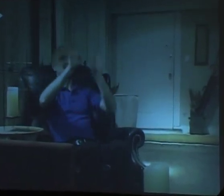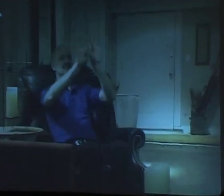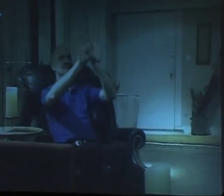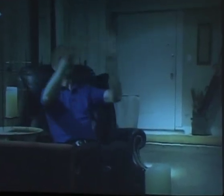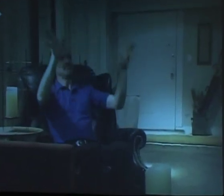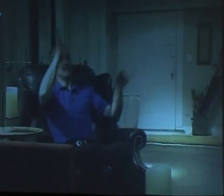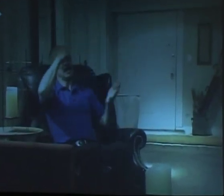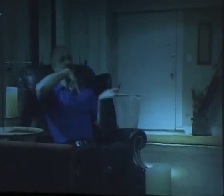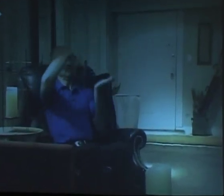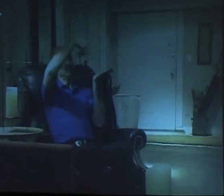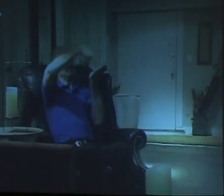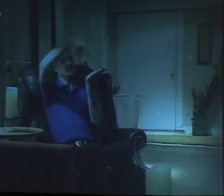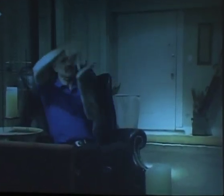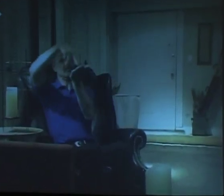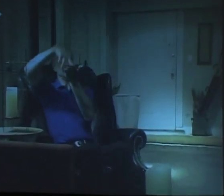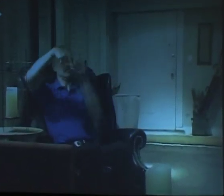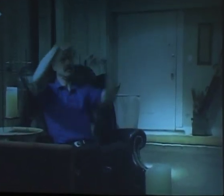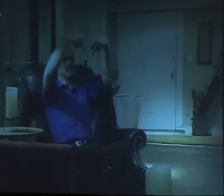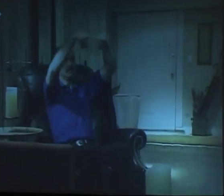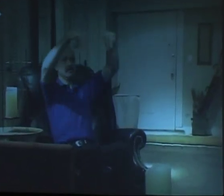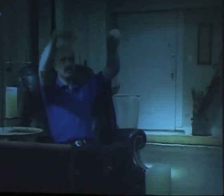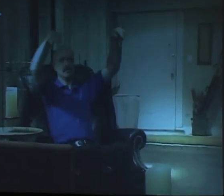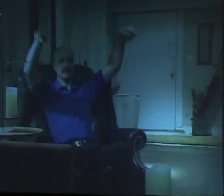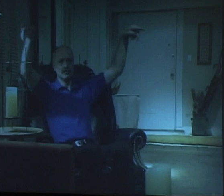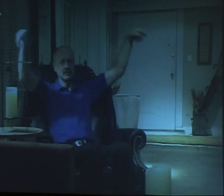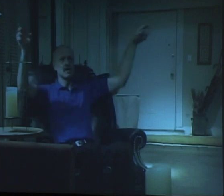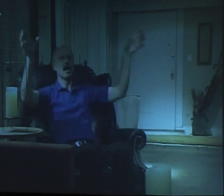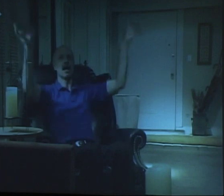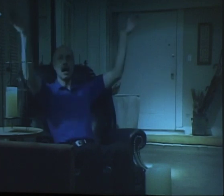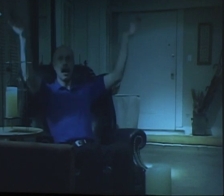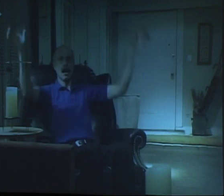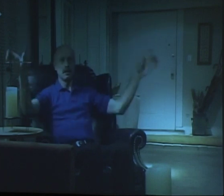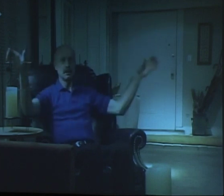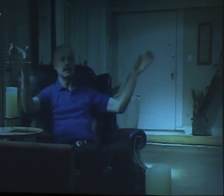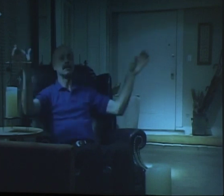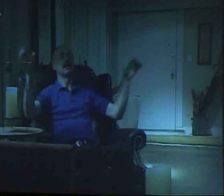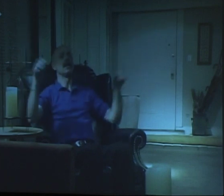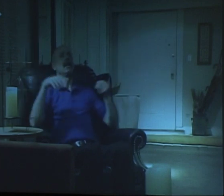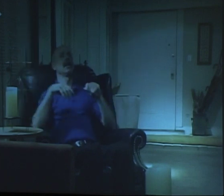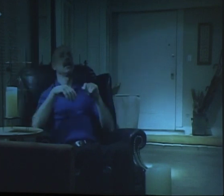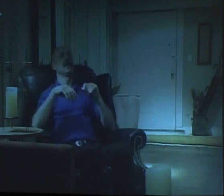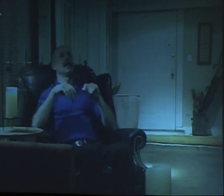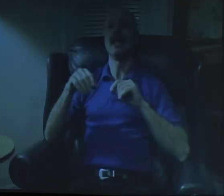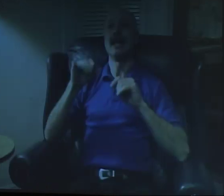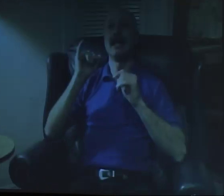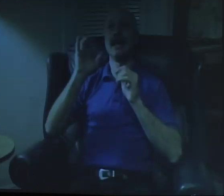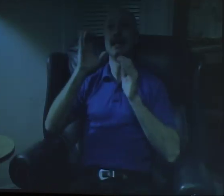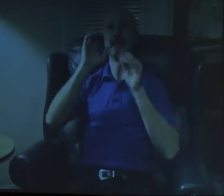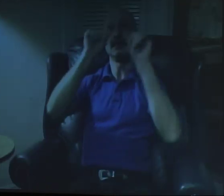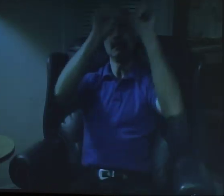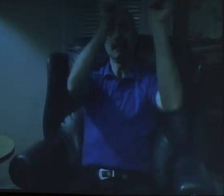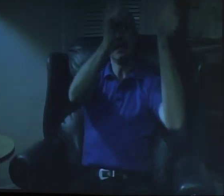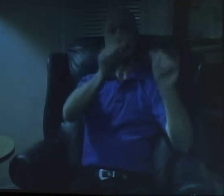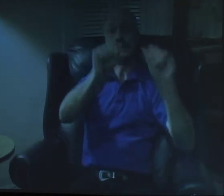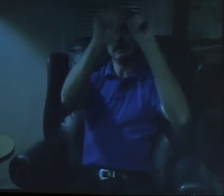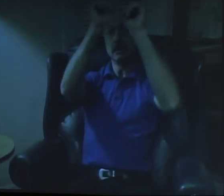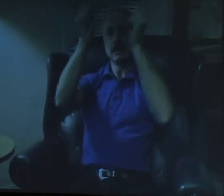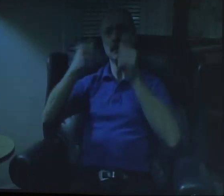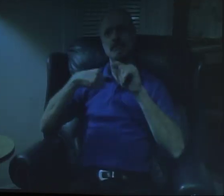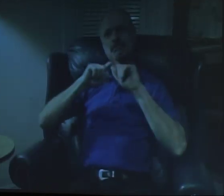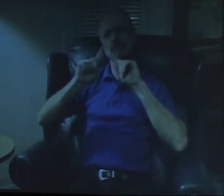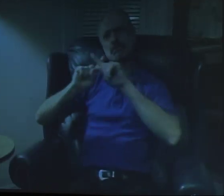wall, and it had a lineup of different figures and columns at either end of the